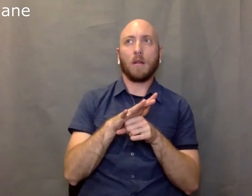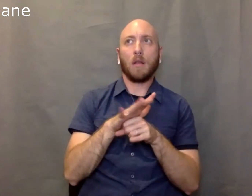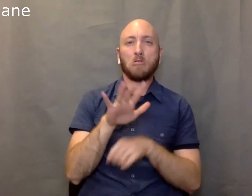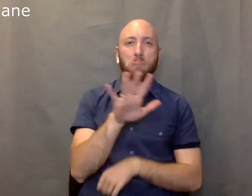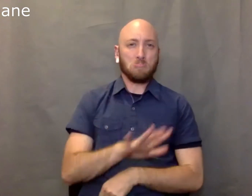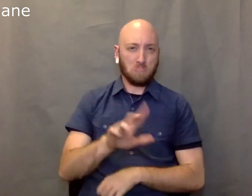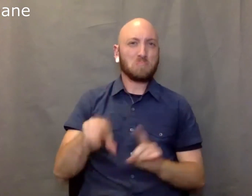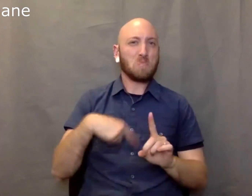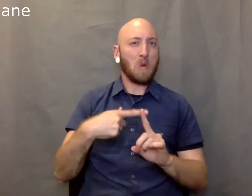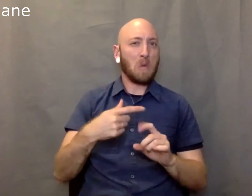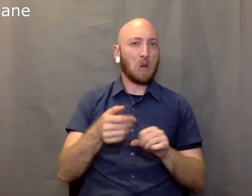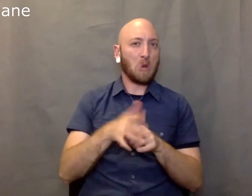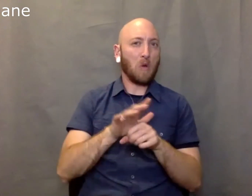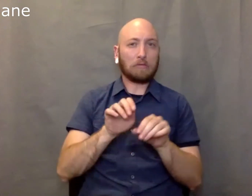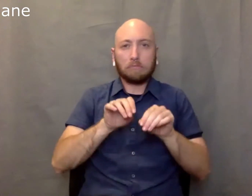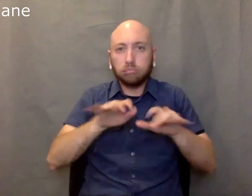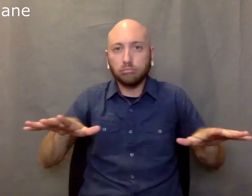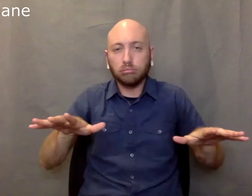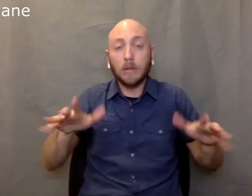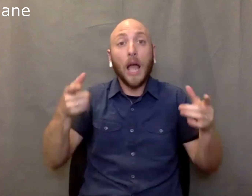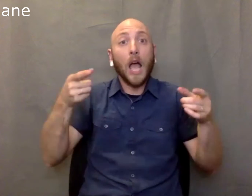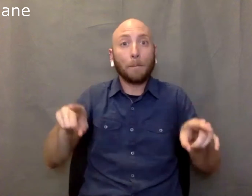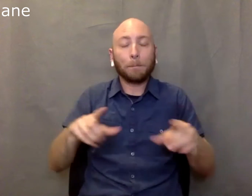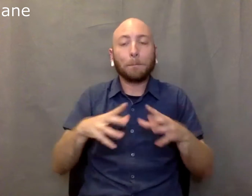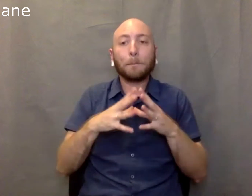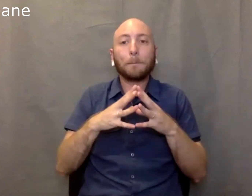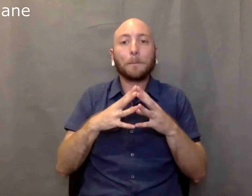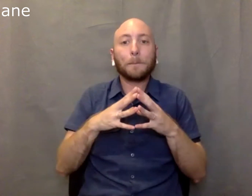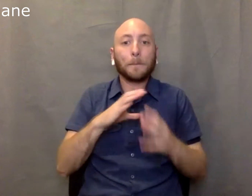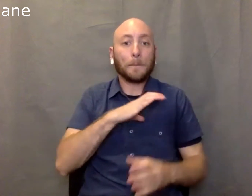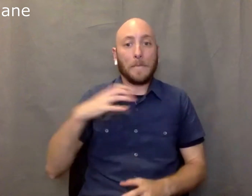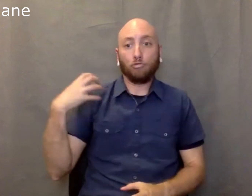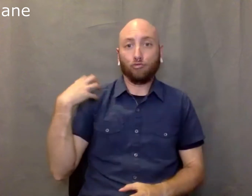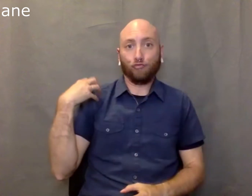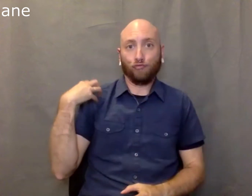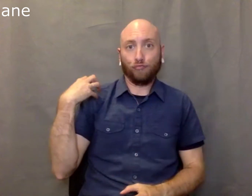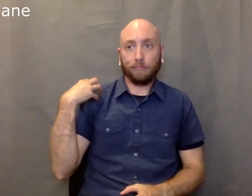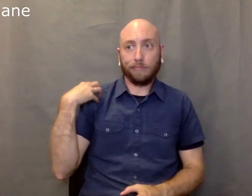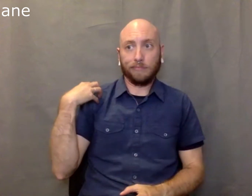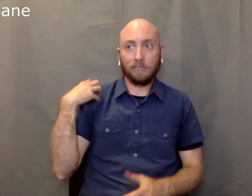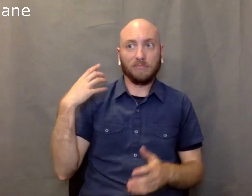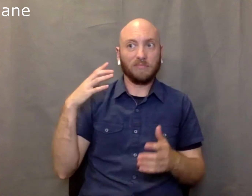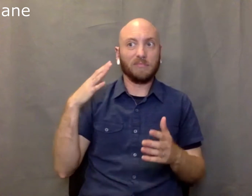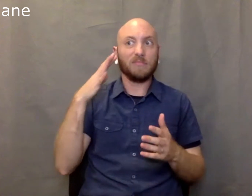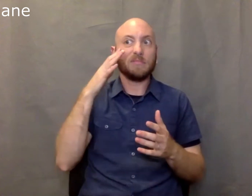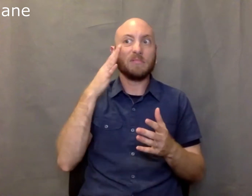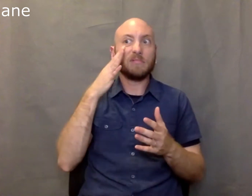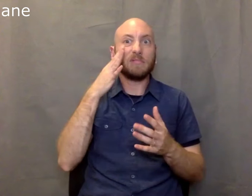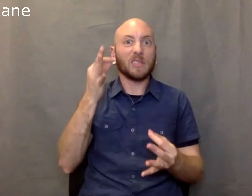started. Our chairperson no longer wanted to hold the position. They let go of